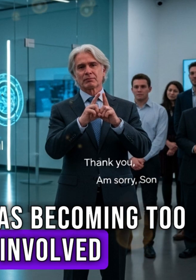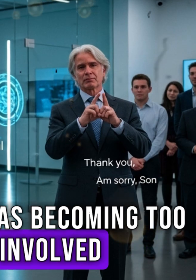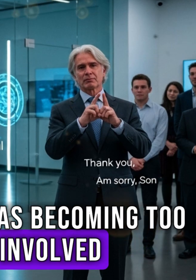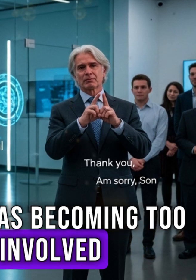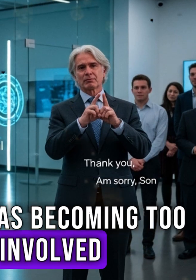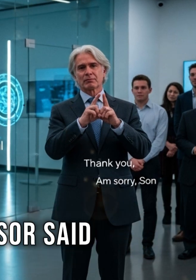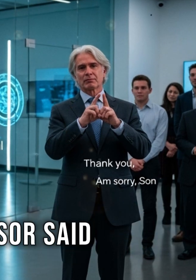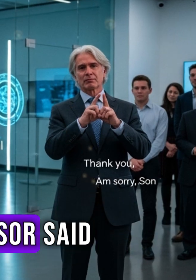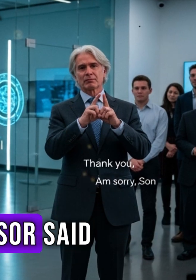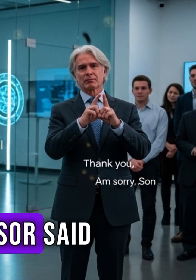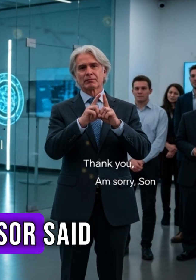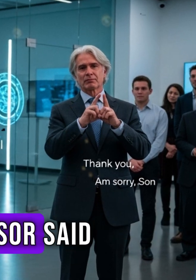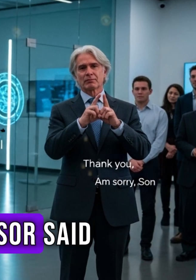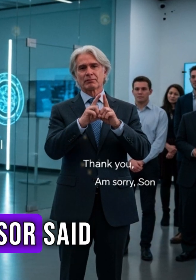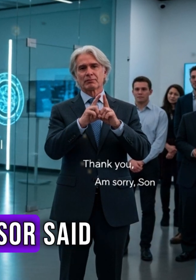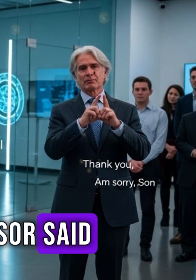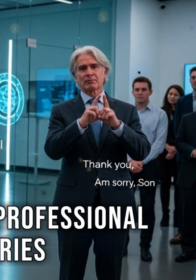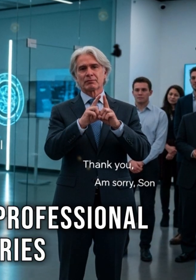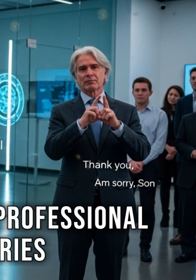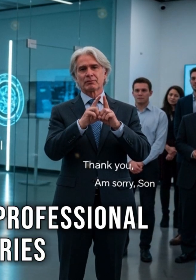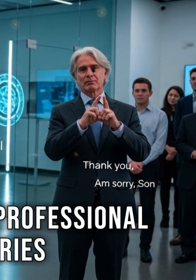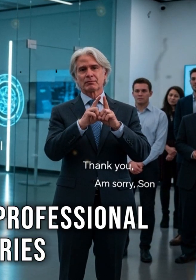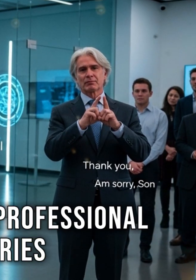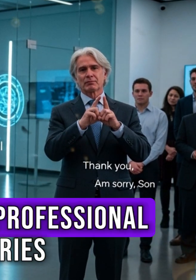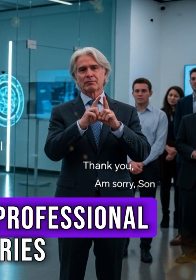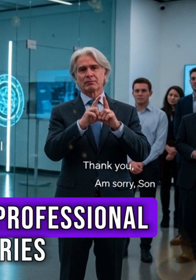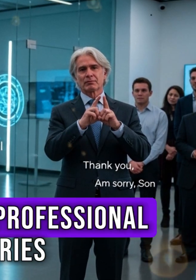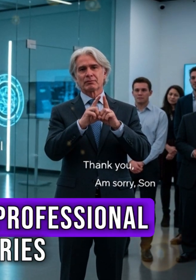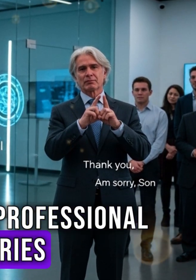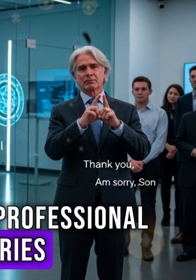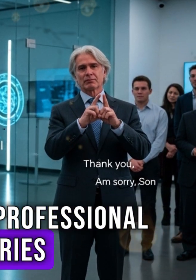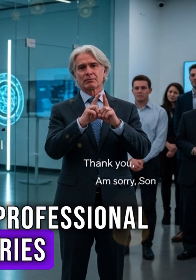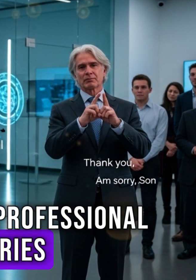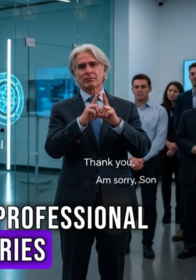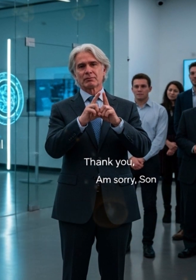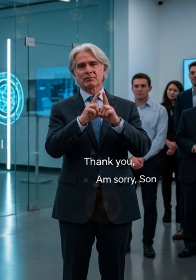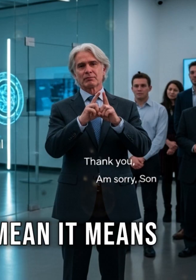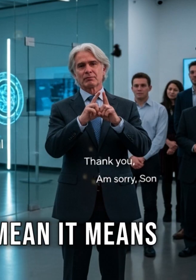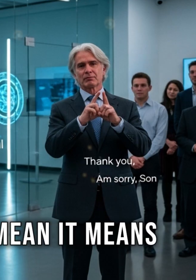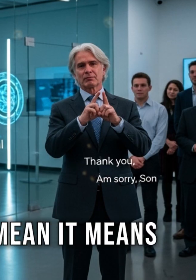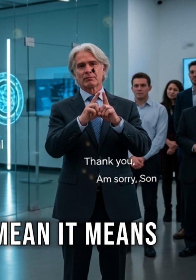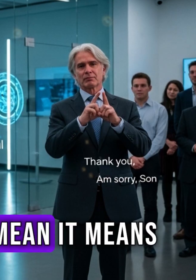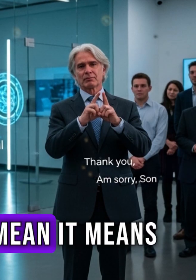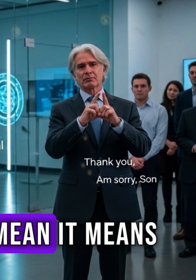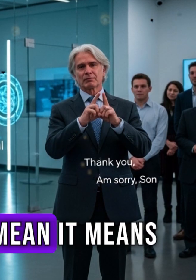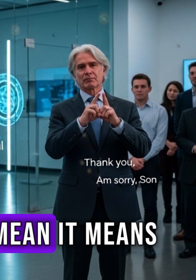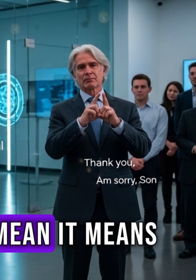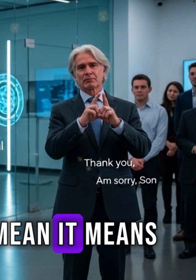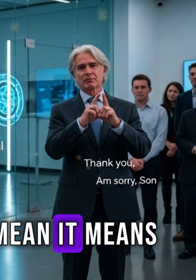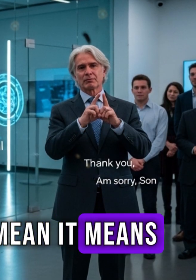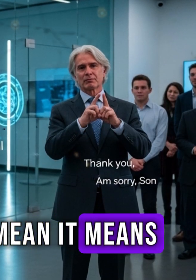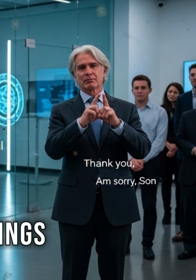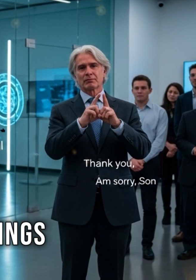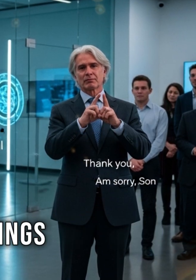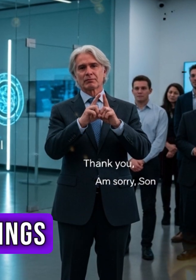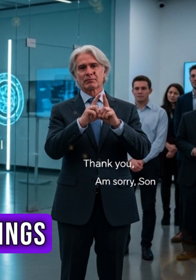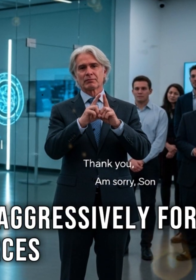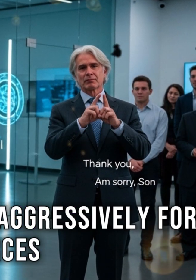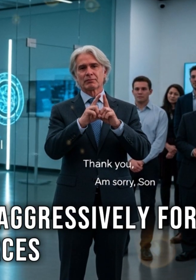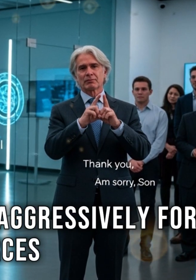involved. My supervisor said I needed better professional boundaries. What does that mean? It means I did things like